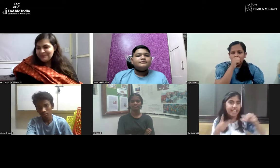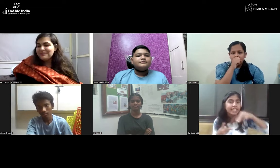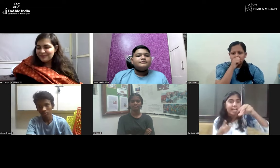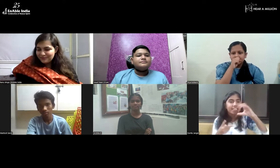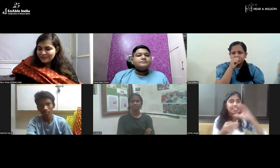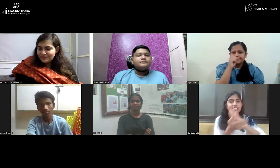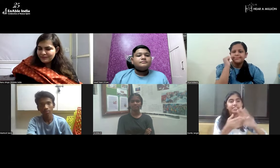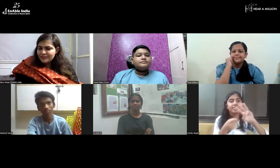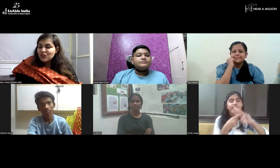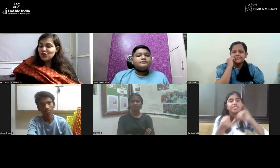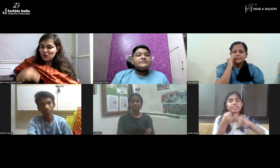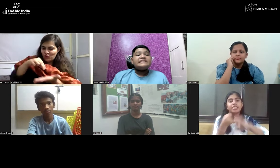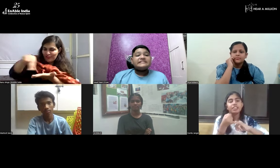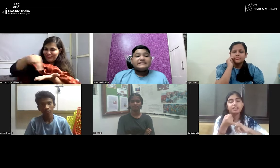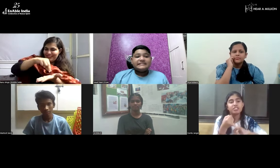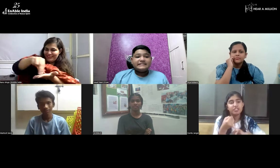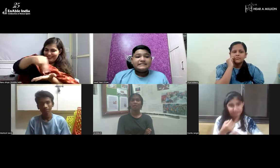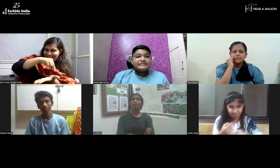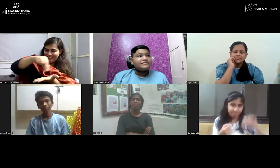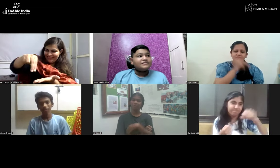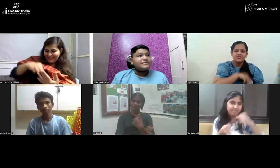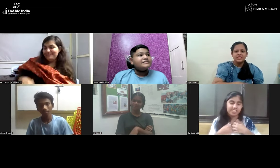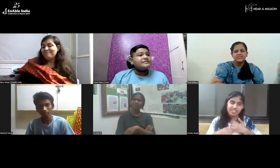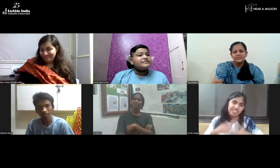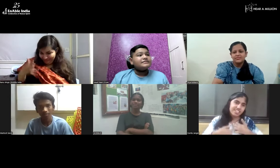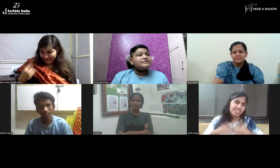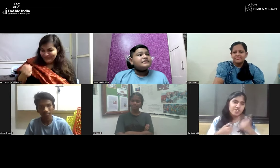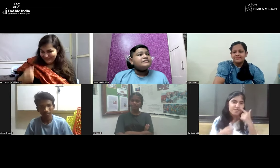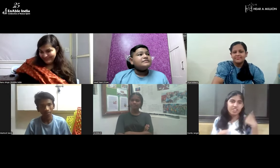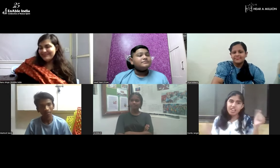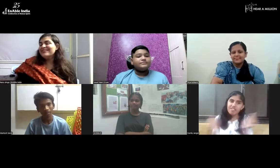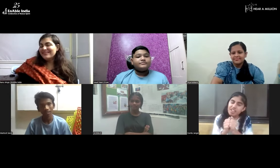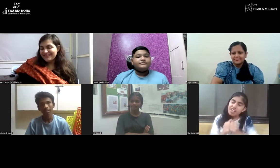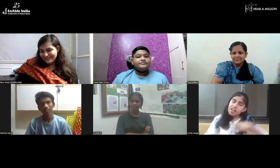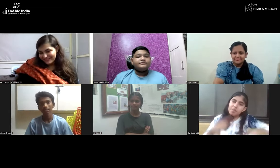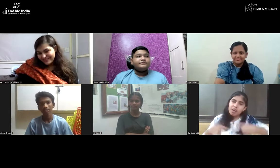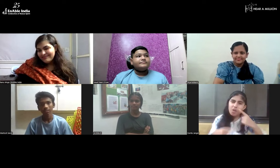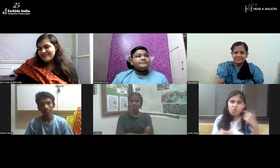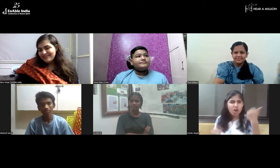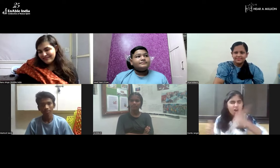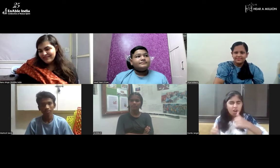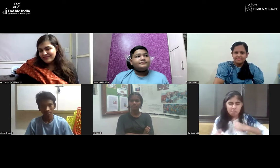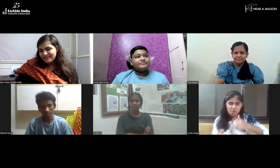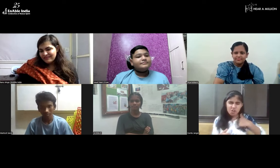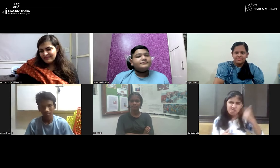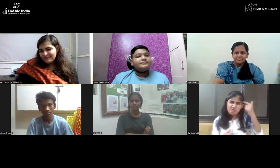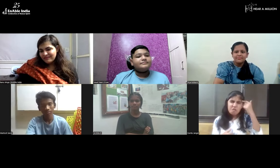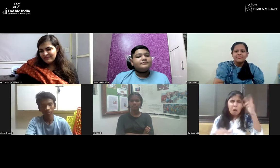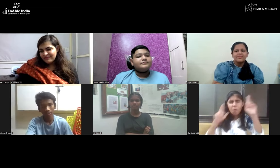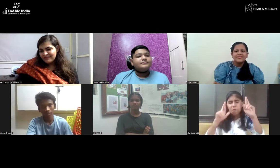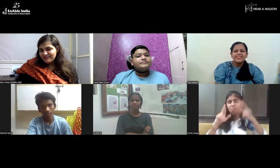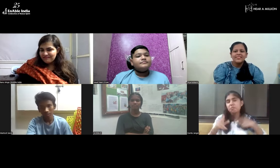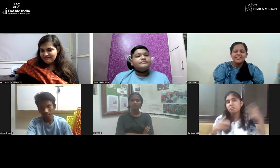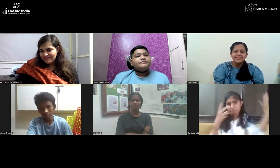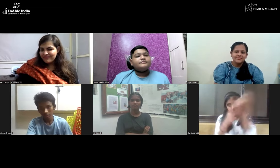that's nice. Ria. For me, I love cooking. So Oh, yes, I chef,